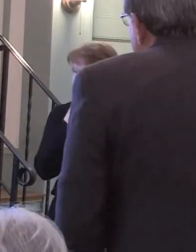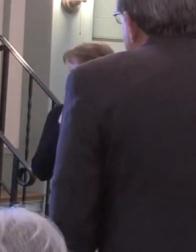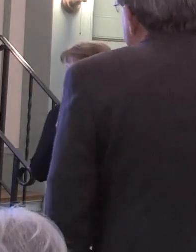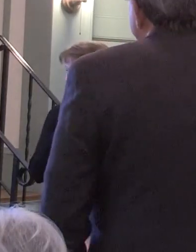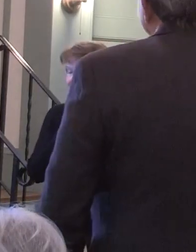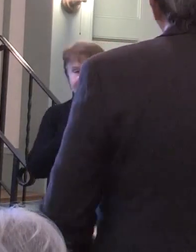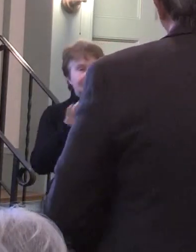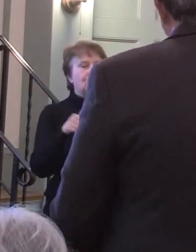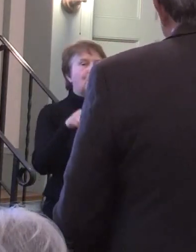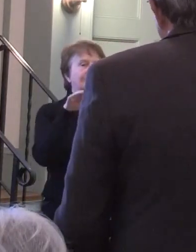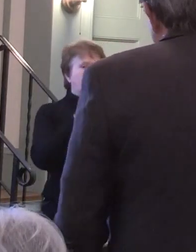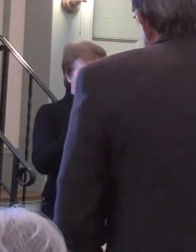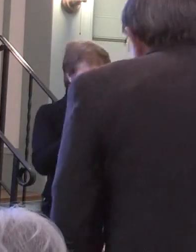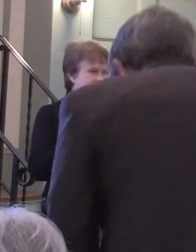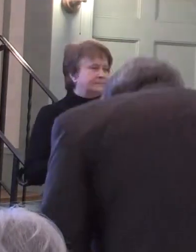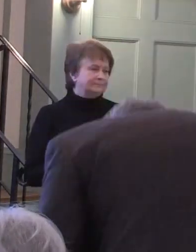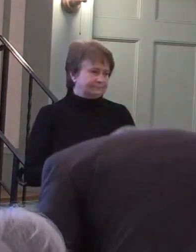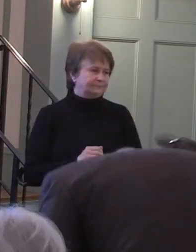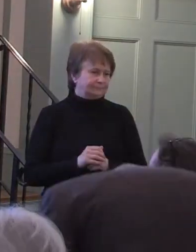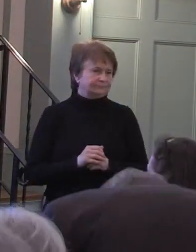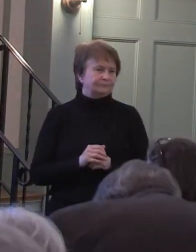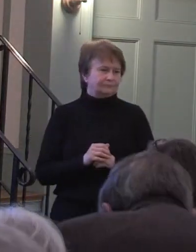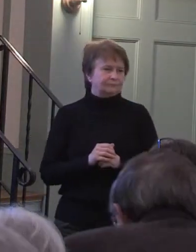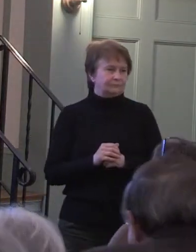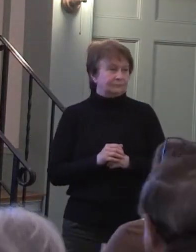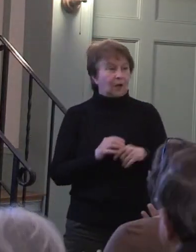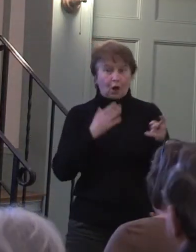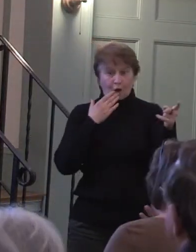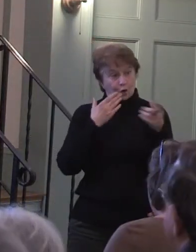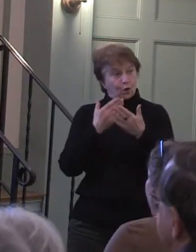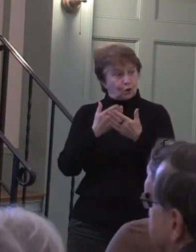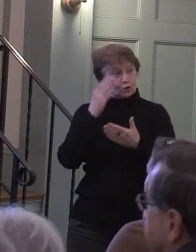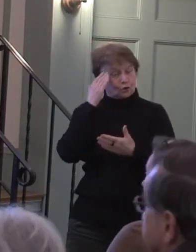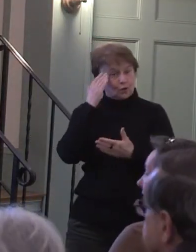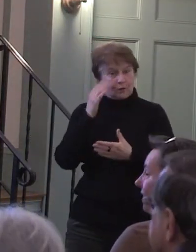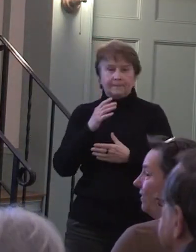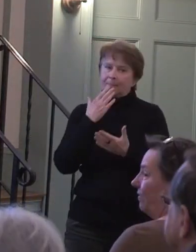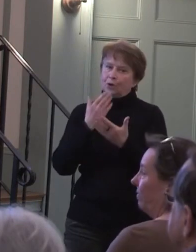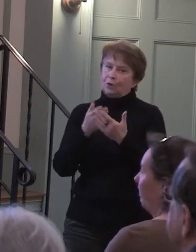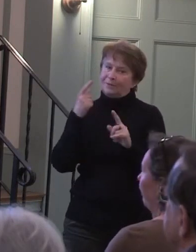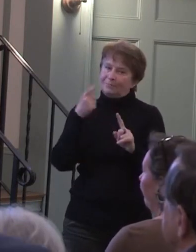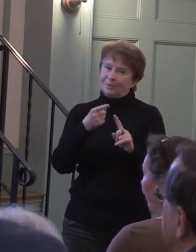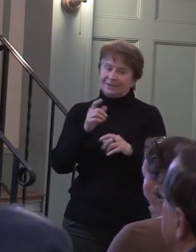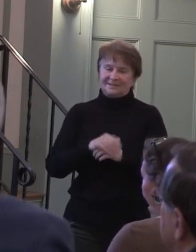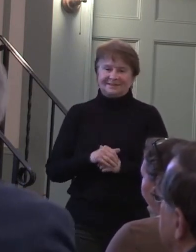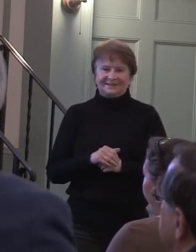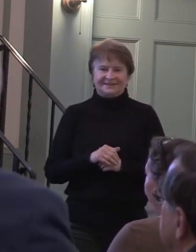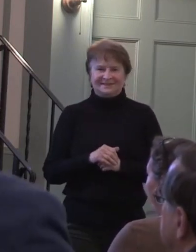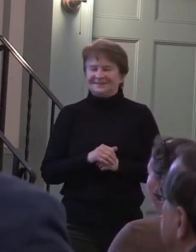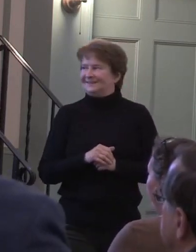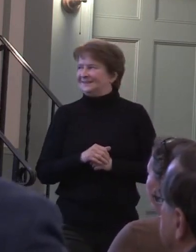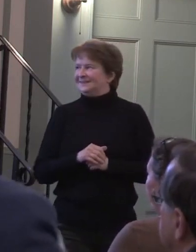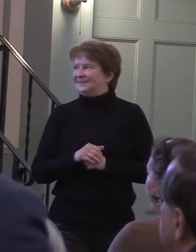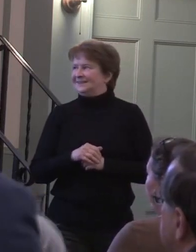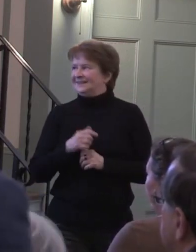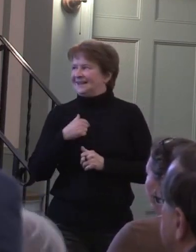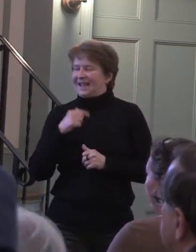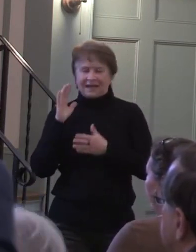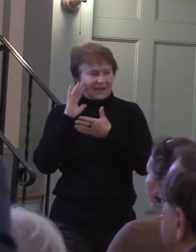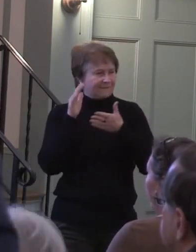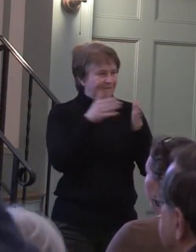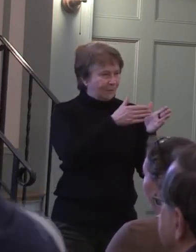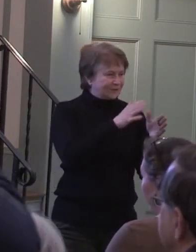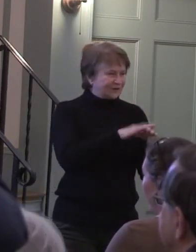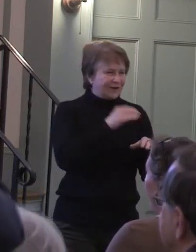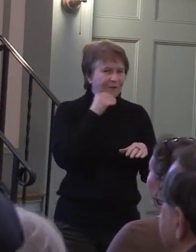said they will vote. They all vote. Good to know. Good point. Thank you. I kept focusing on the